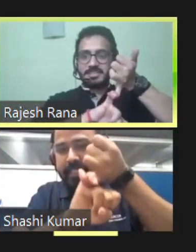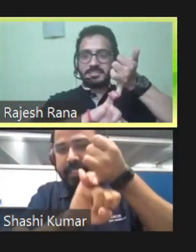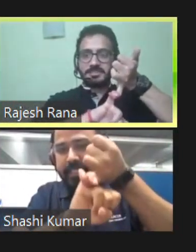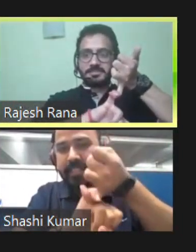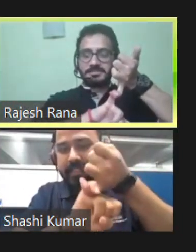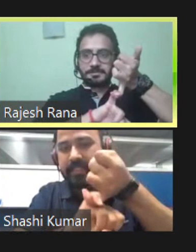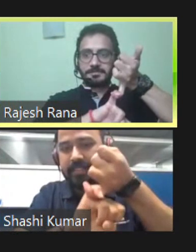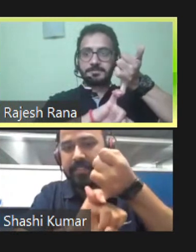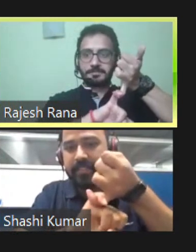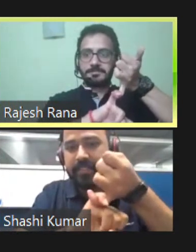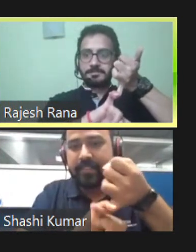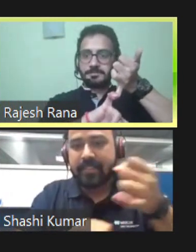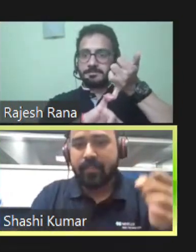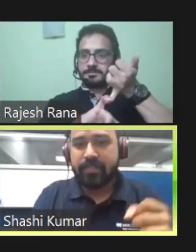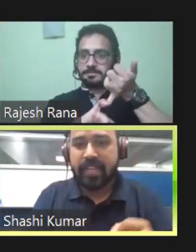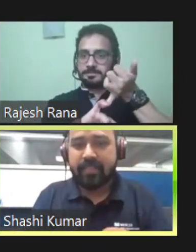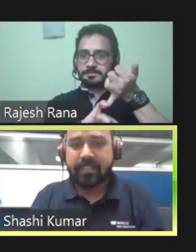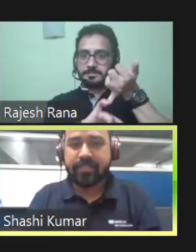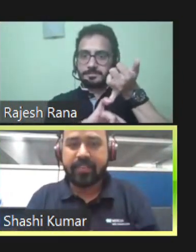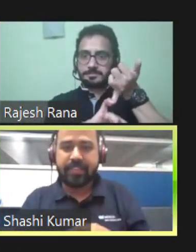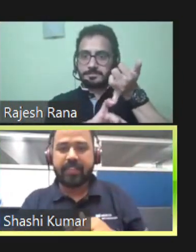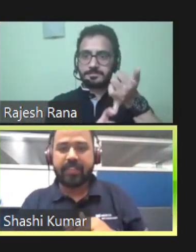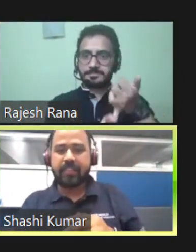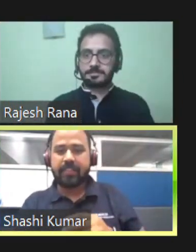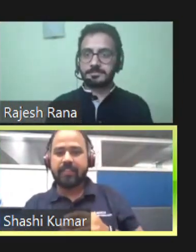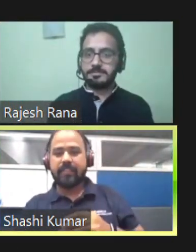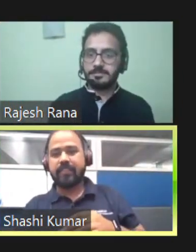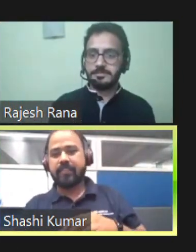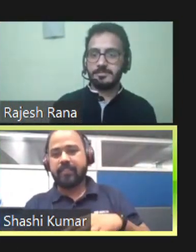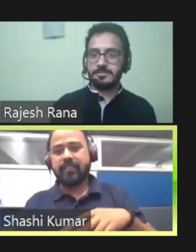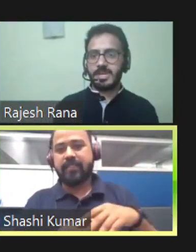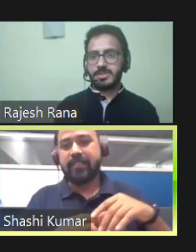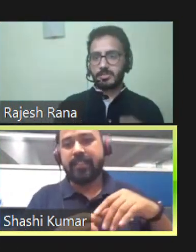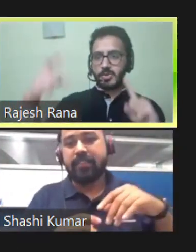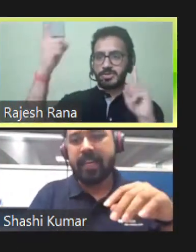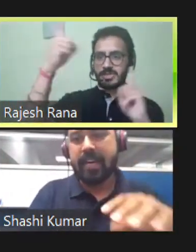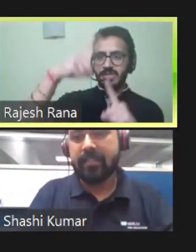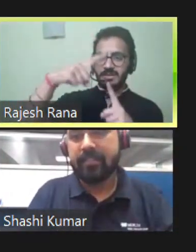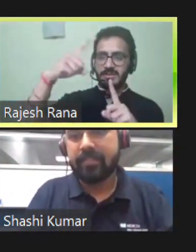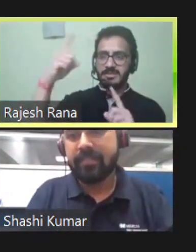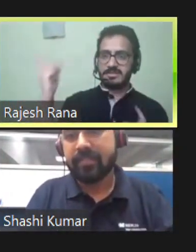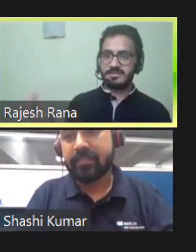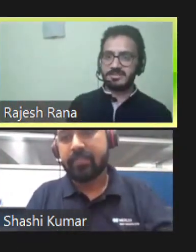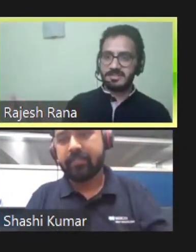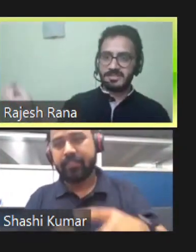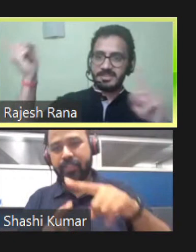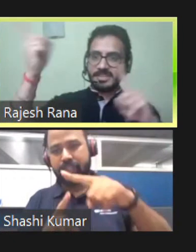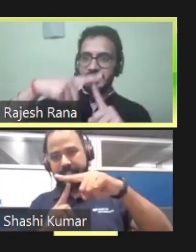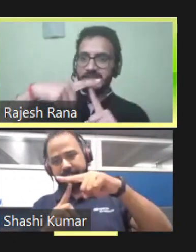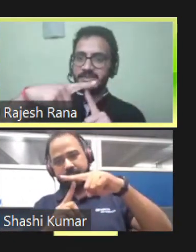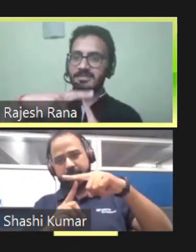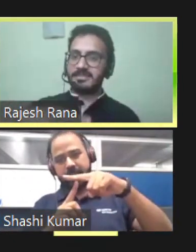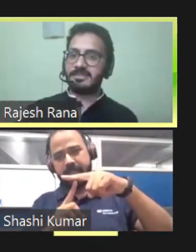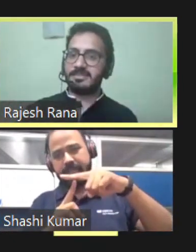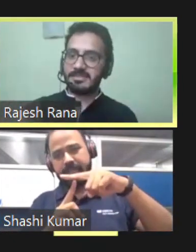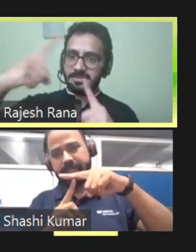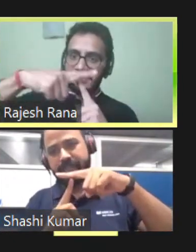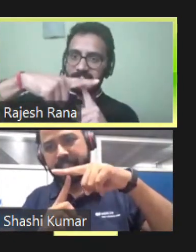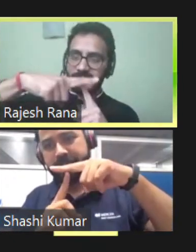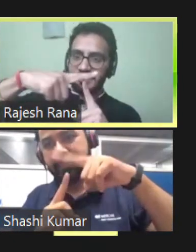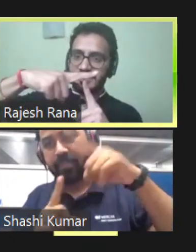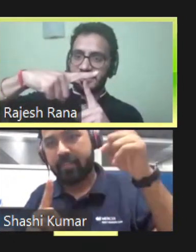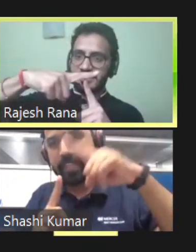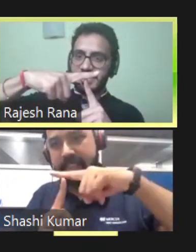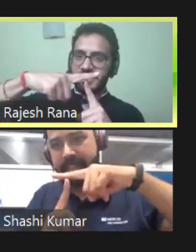X. S. What we have next, Rajesh? It's about T. T. Simple.